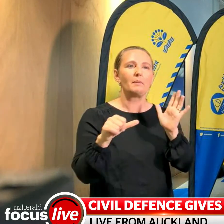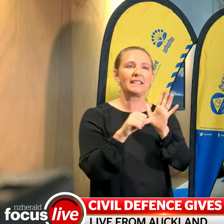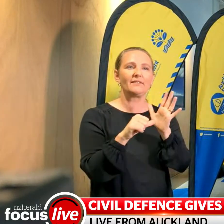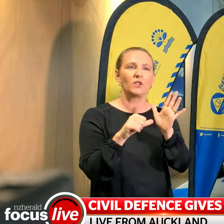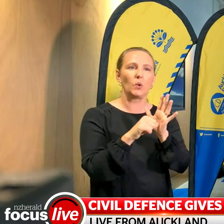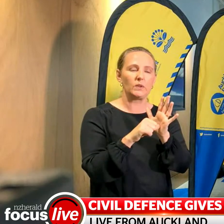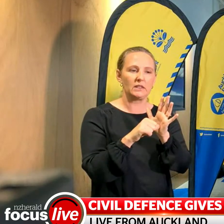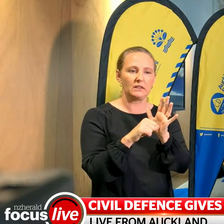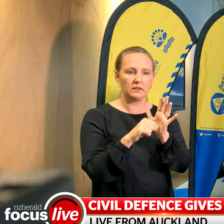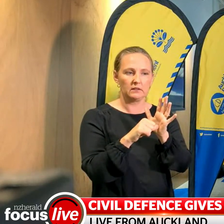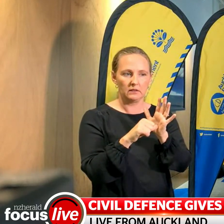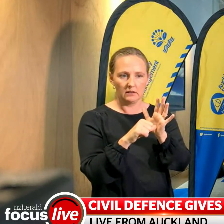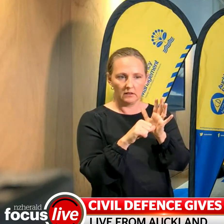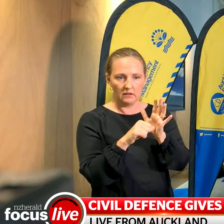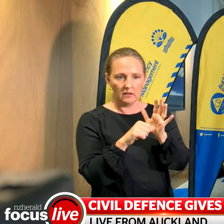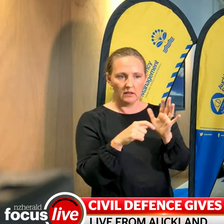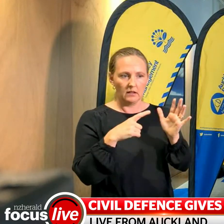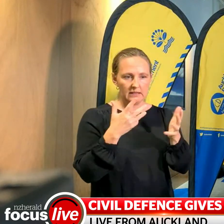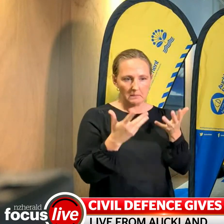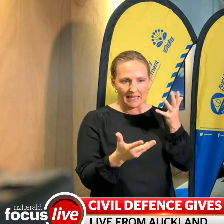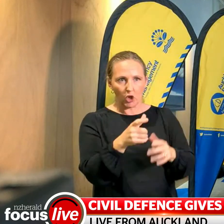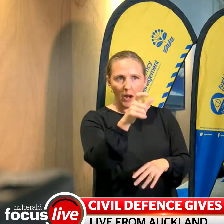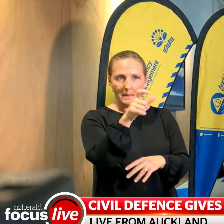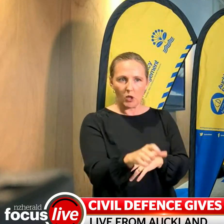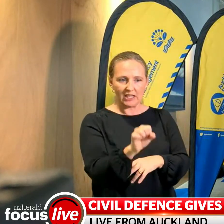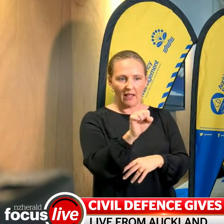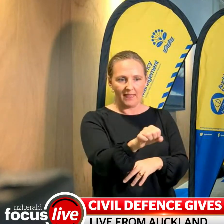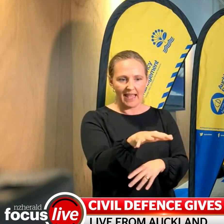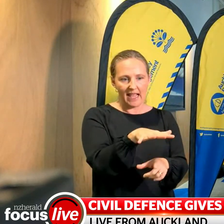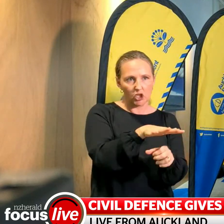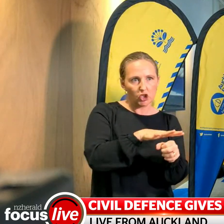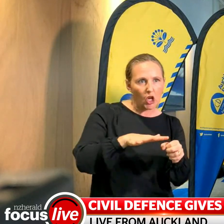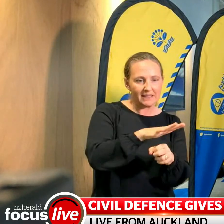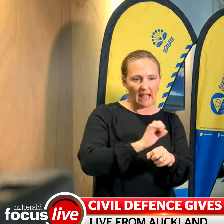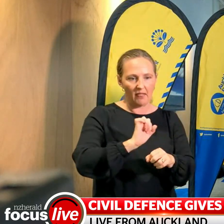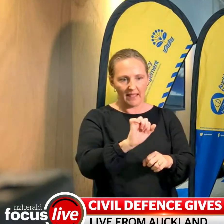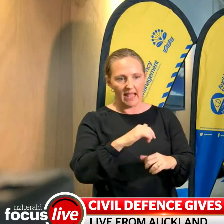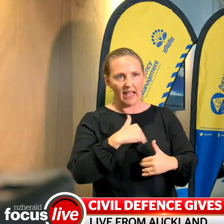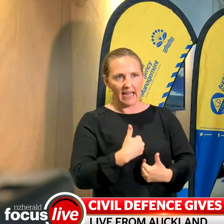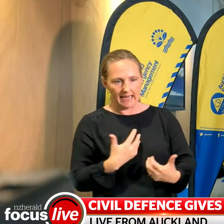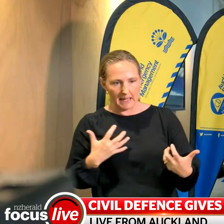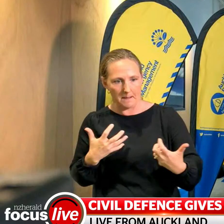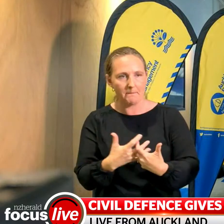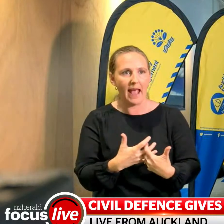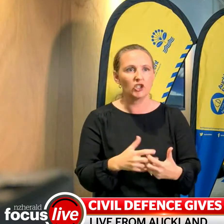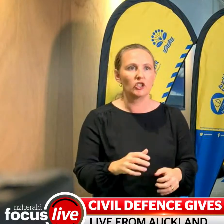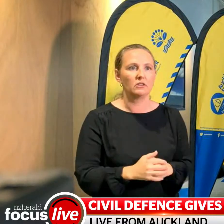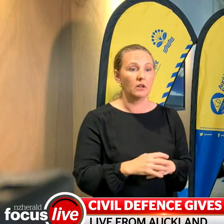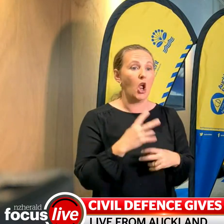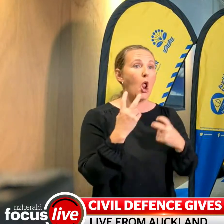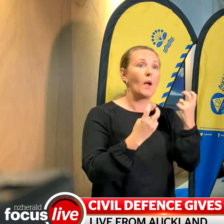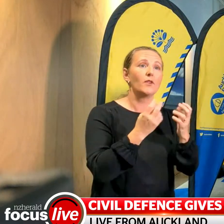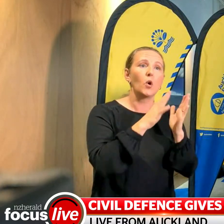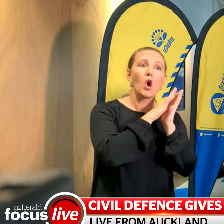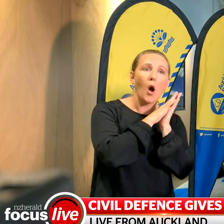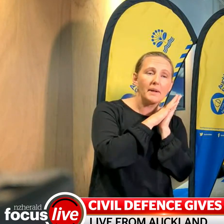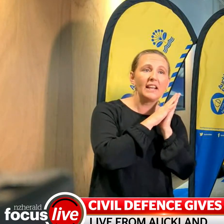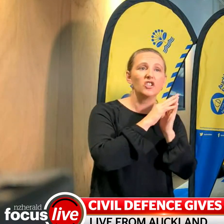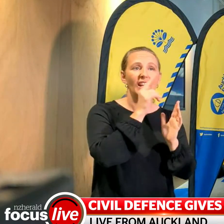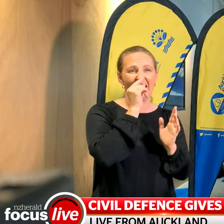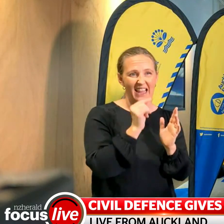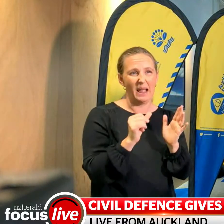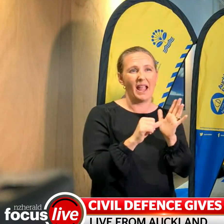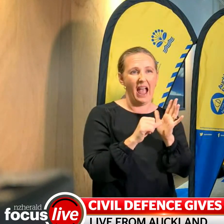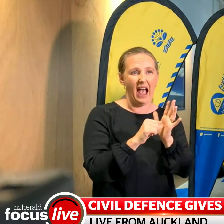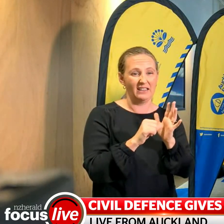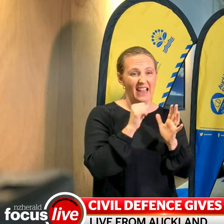people to reflect their specific circumstance and needs. So finding accommodation can take a little bit of time where, for example, big families,